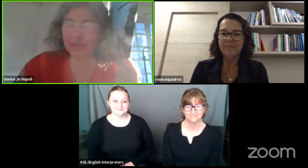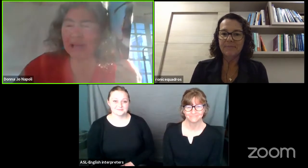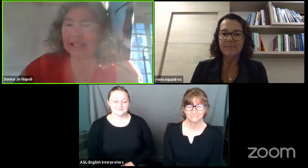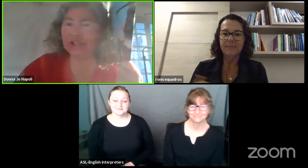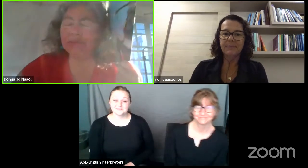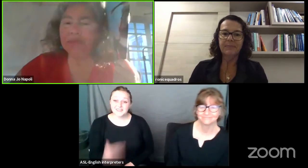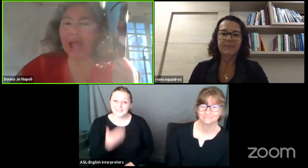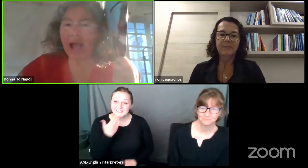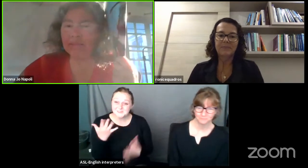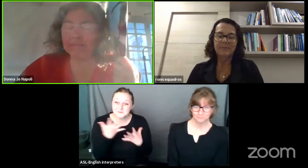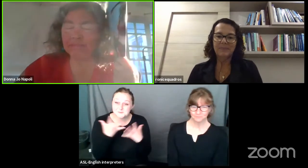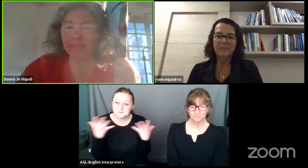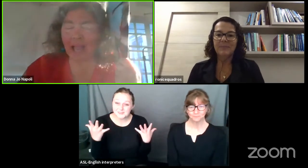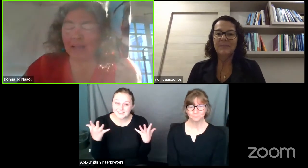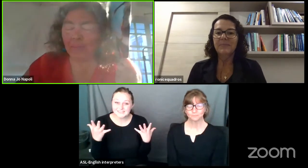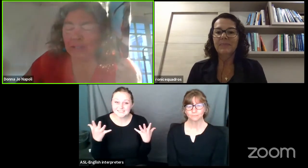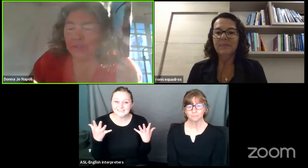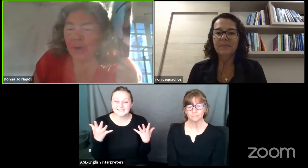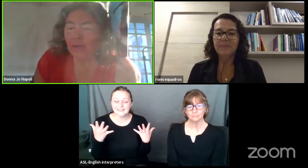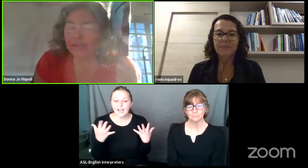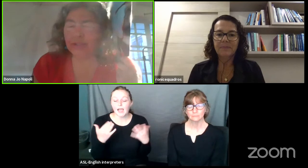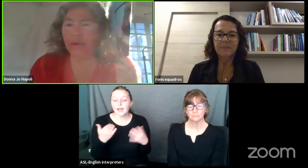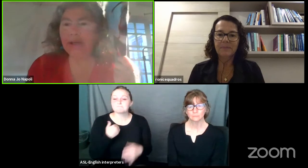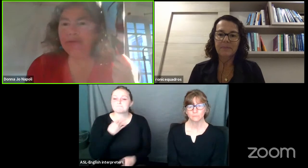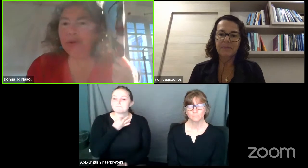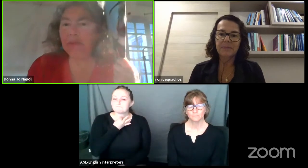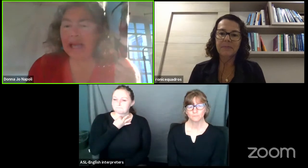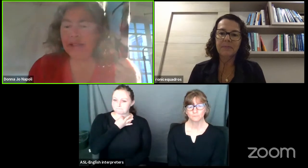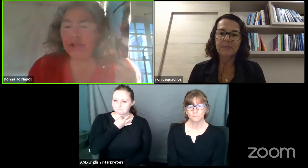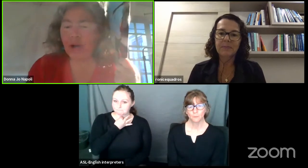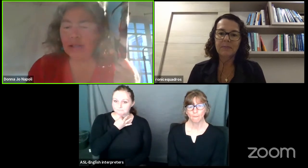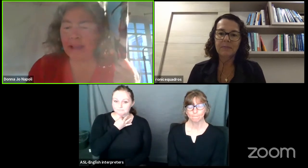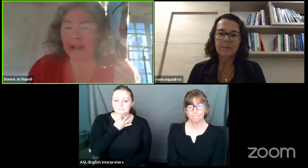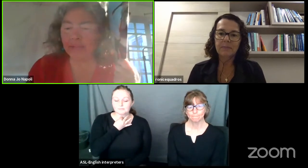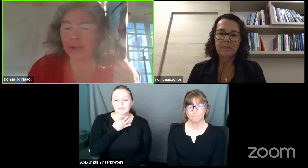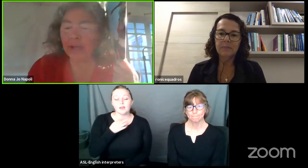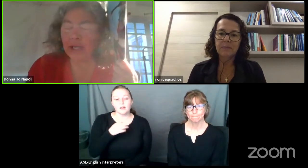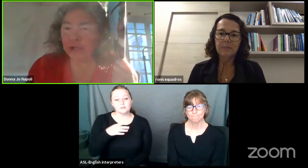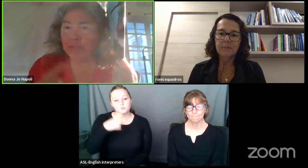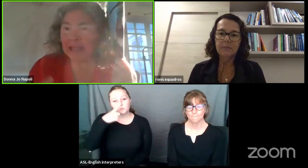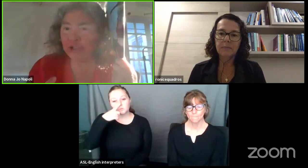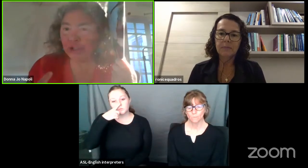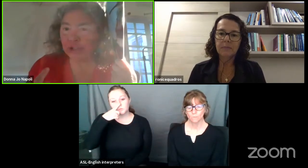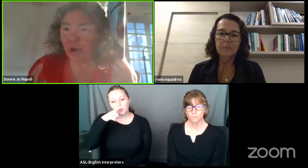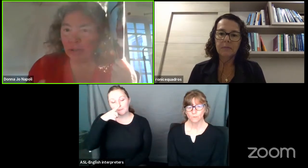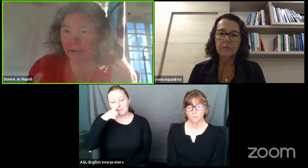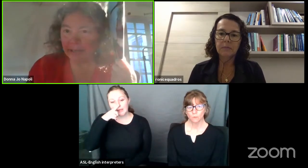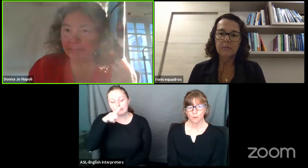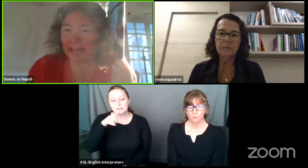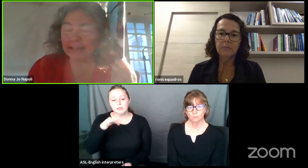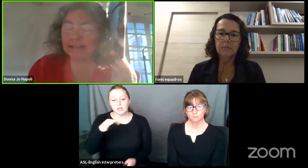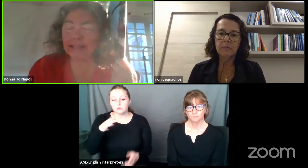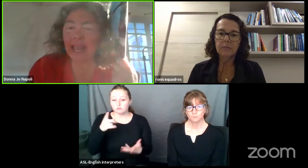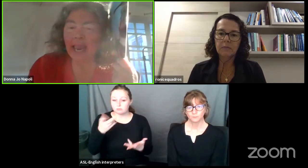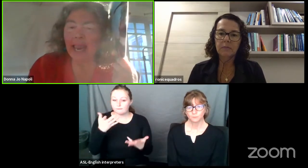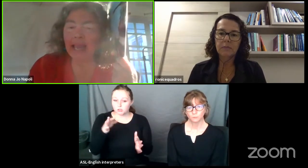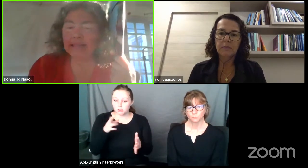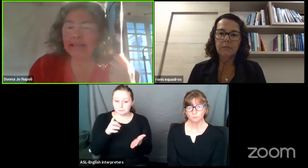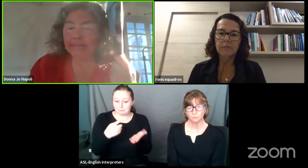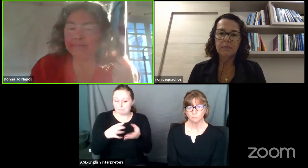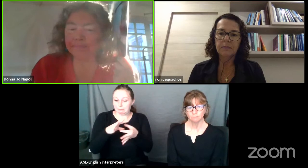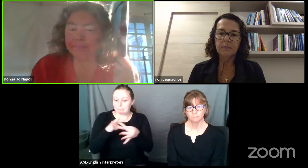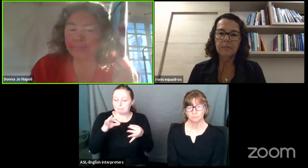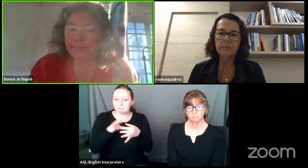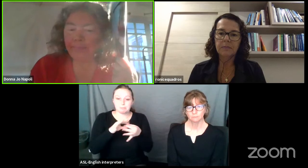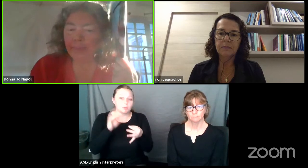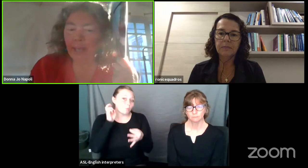Thank you so much. I wonder also if you might talk about, though, you mentioned cochlear implants,